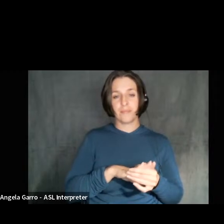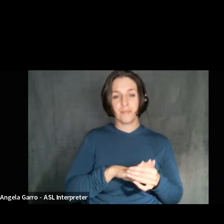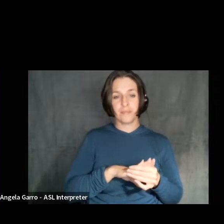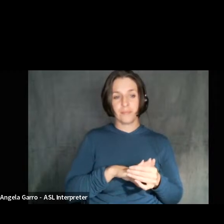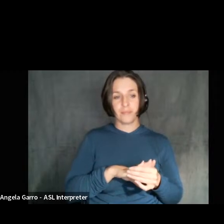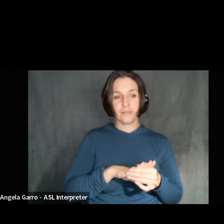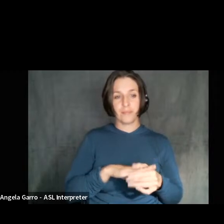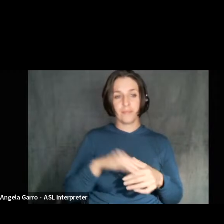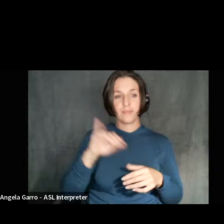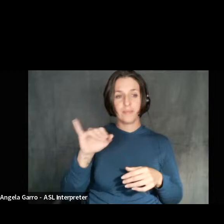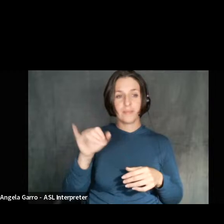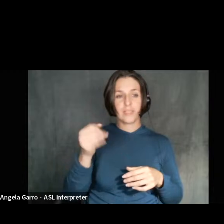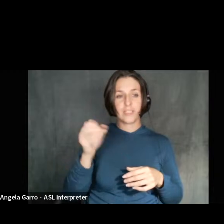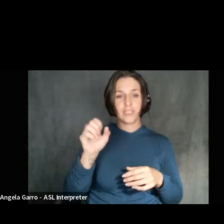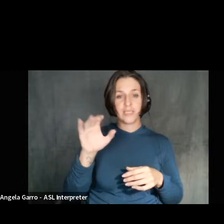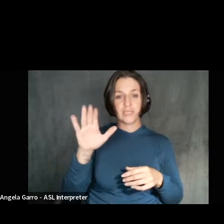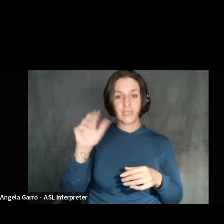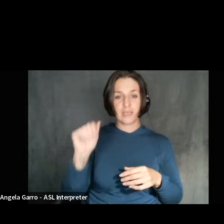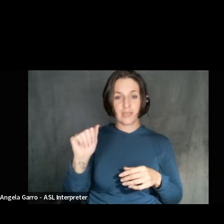Jessica Dizon,